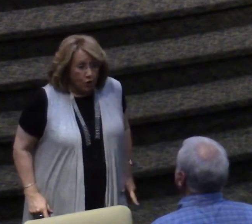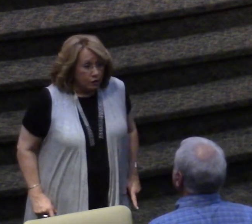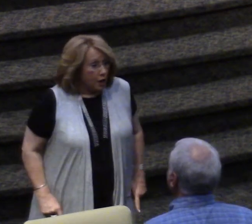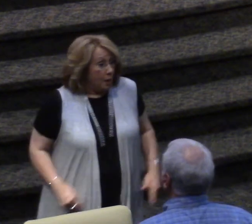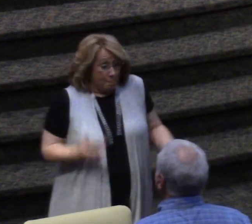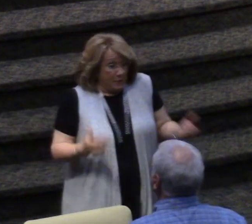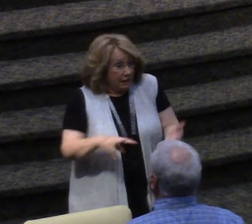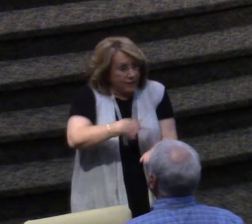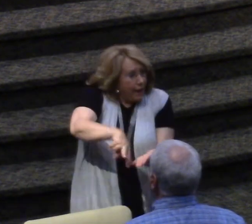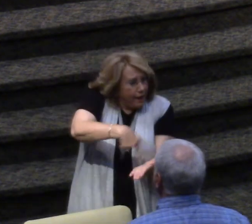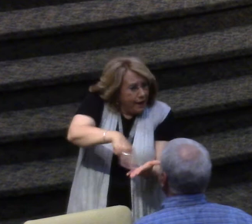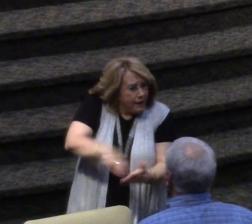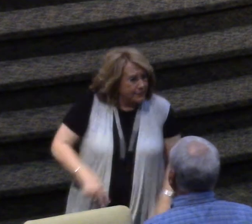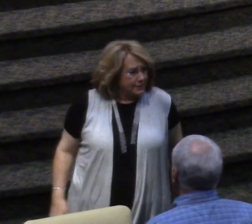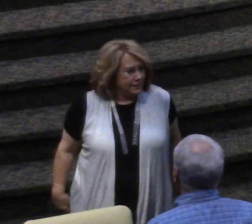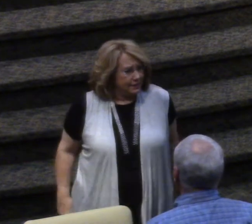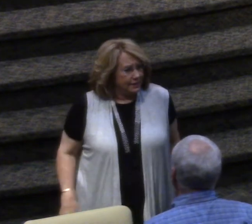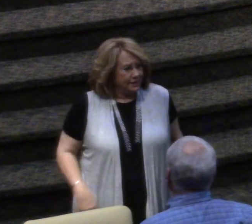"Woo!